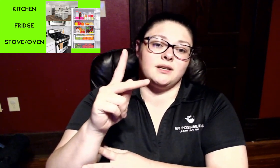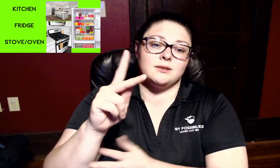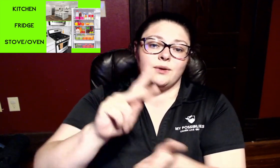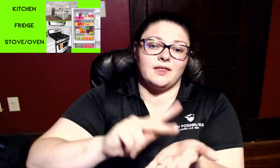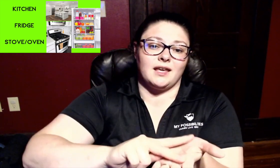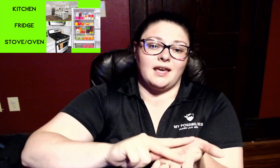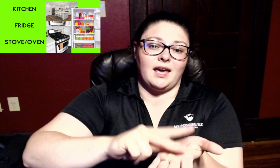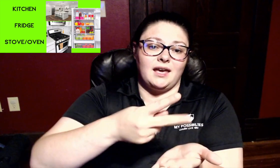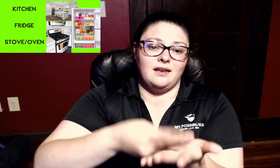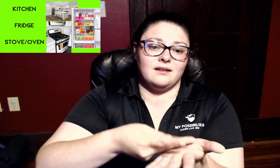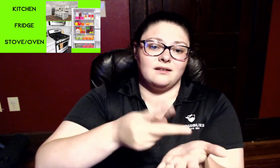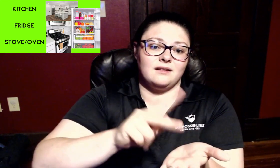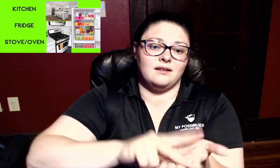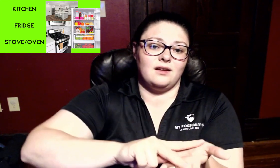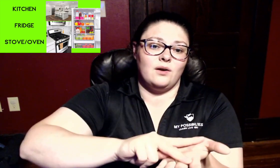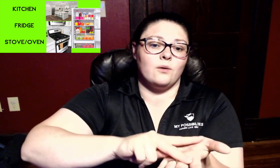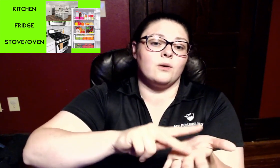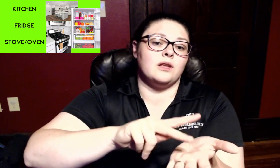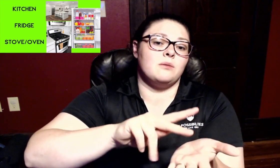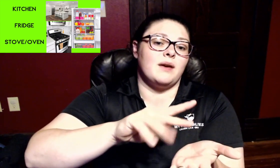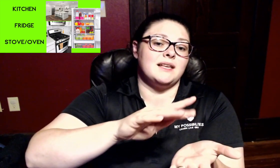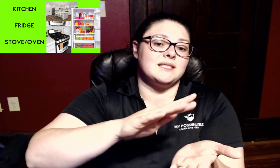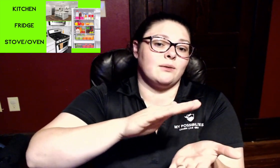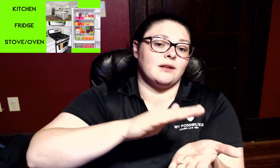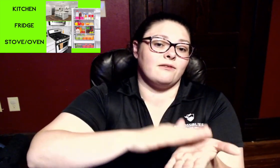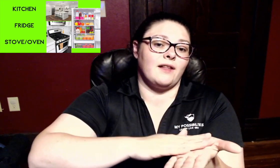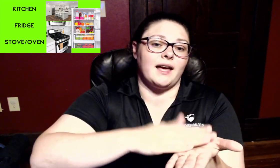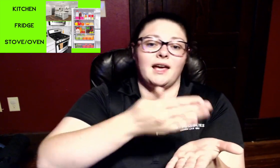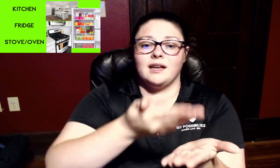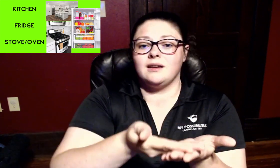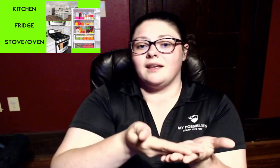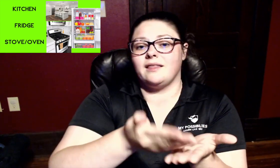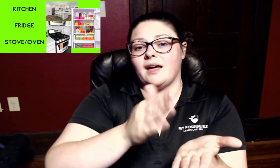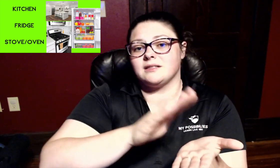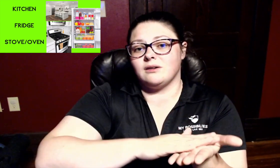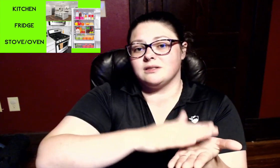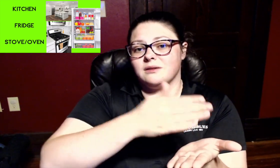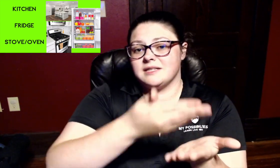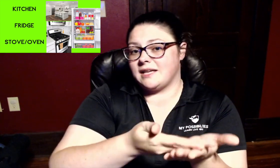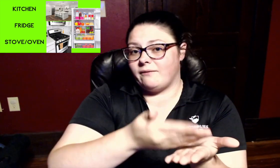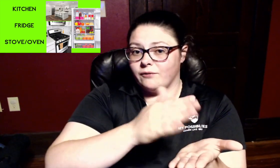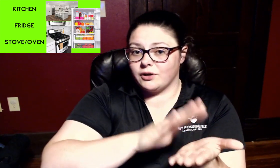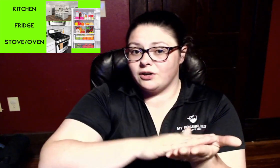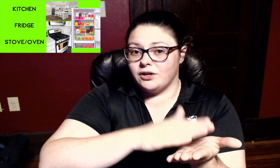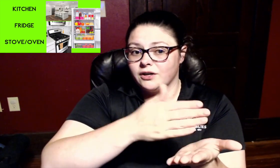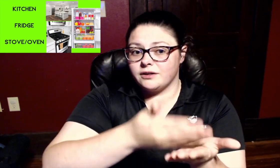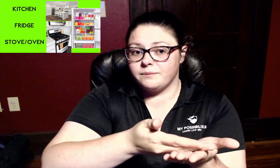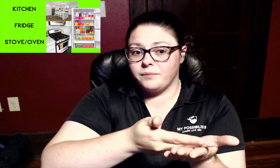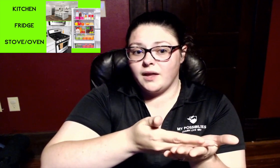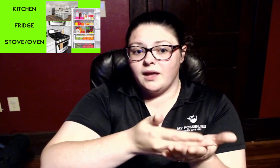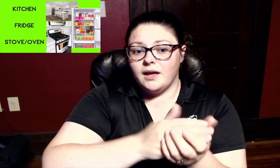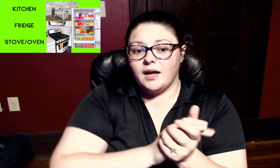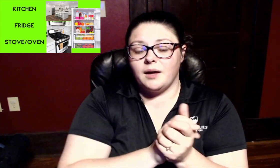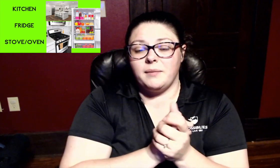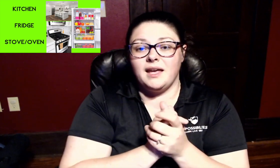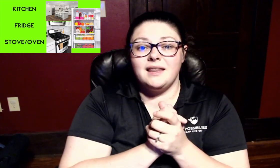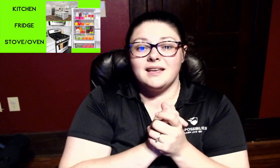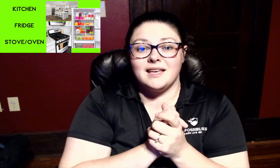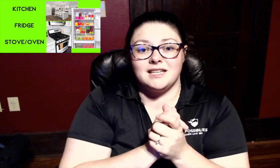with the K, or you may see it with a flat hand, and that's also the sign for cook. In the kitchen,